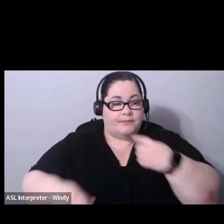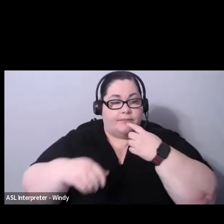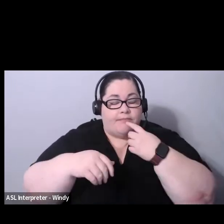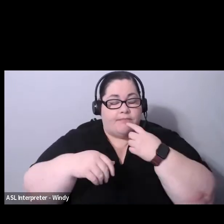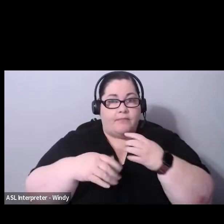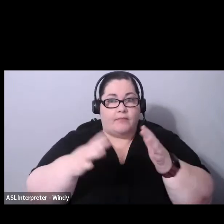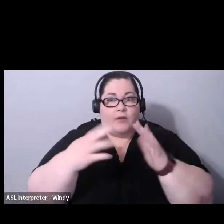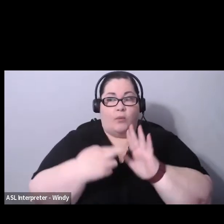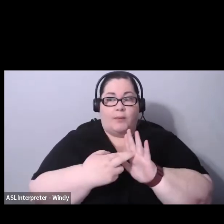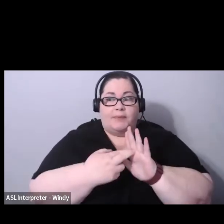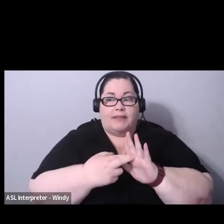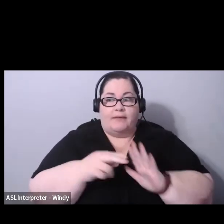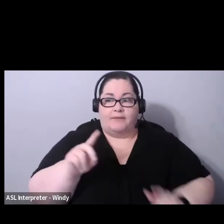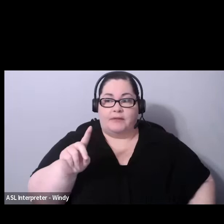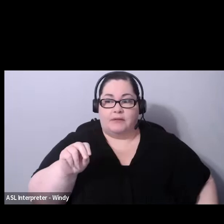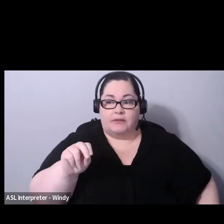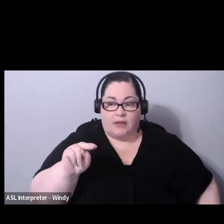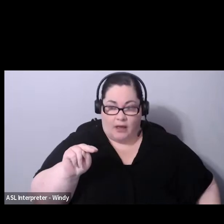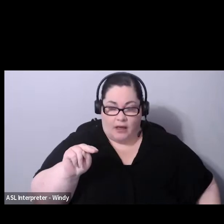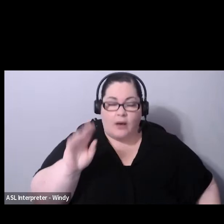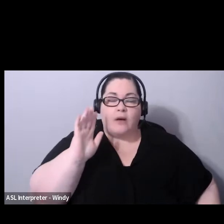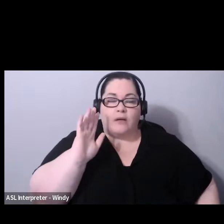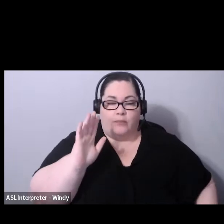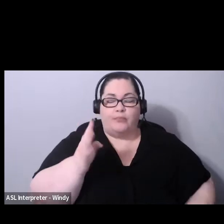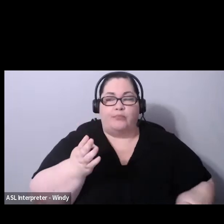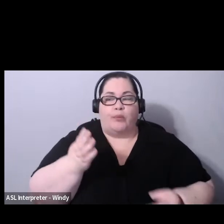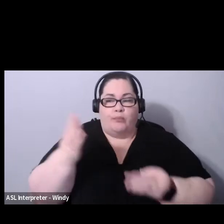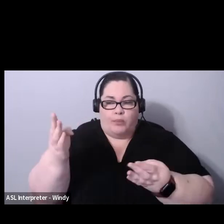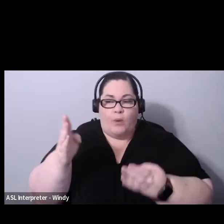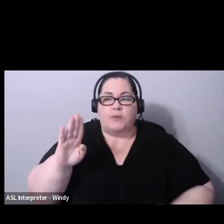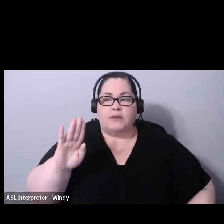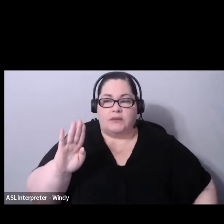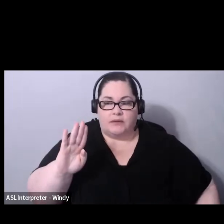Representative Dunn has proposed a bill to